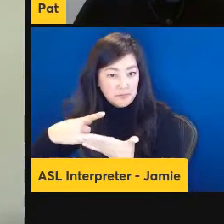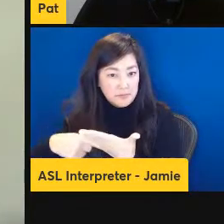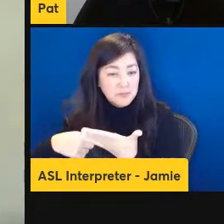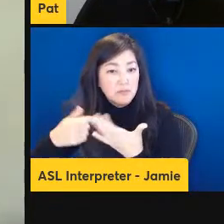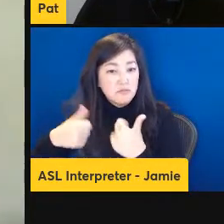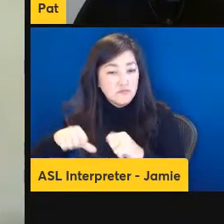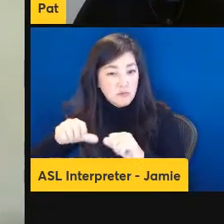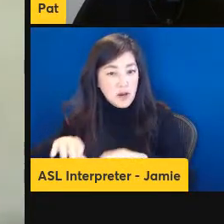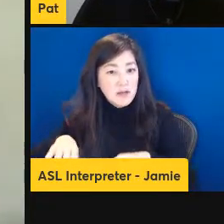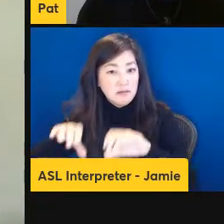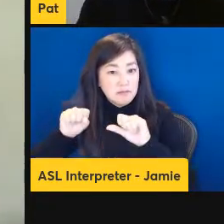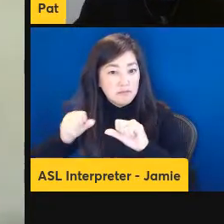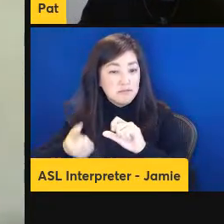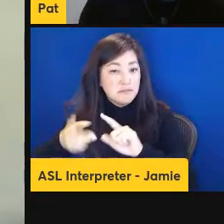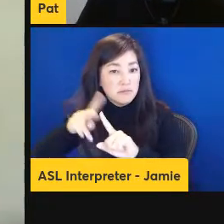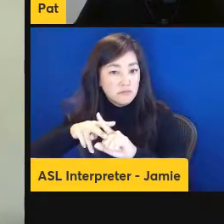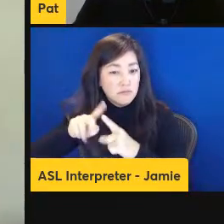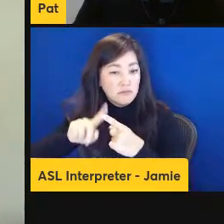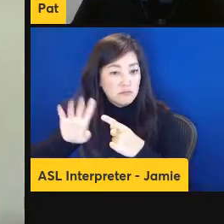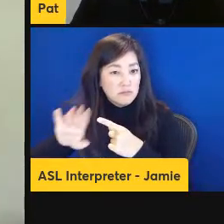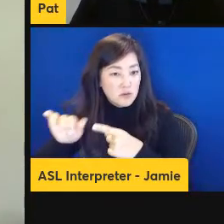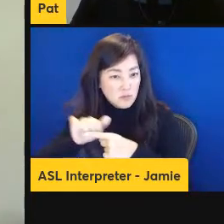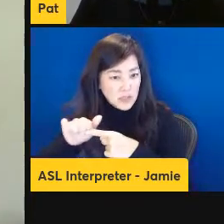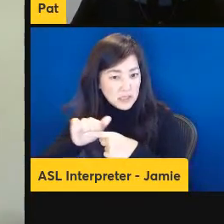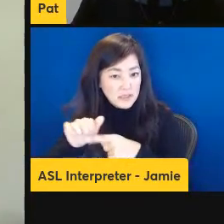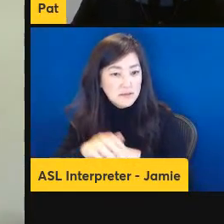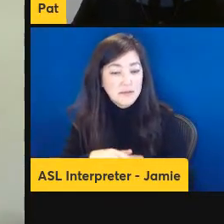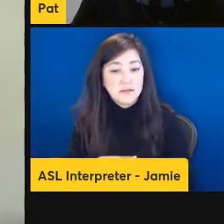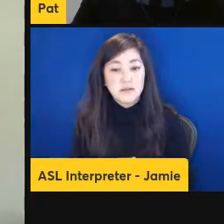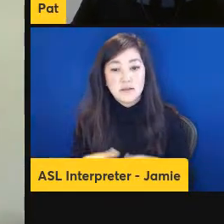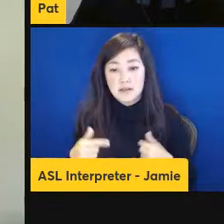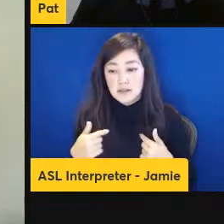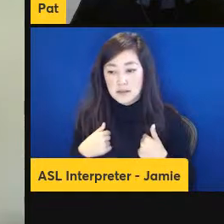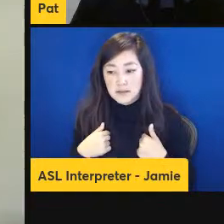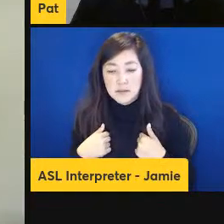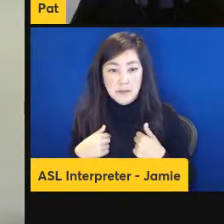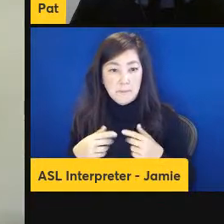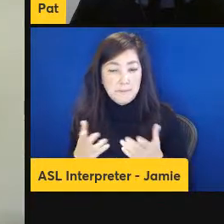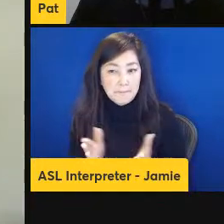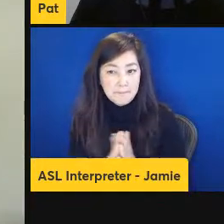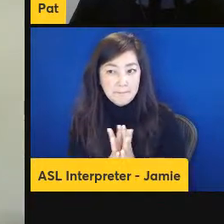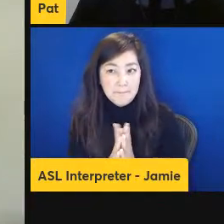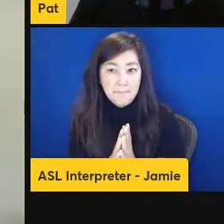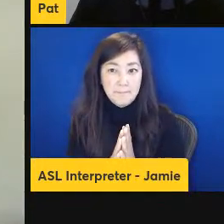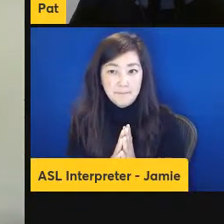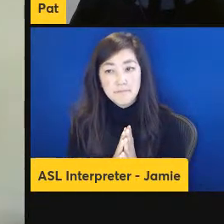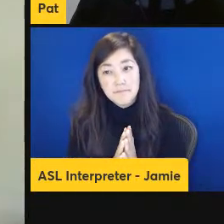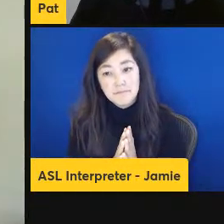adoption. When I looked at the fundamental paper on